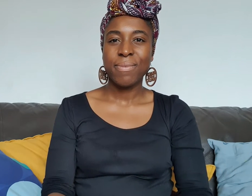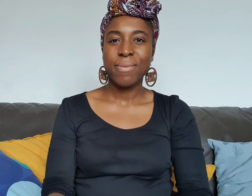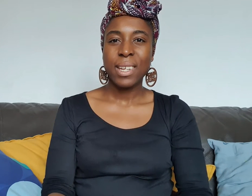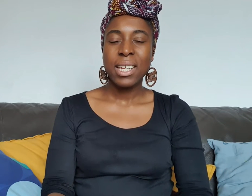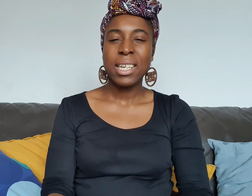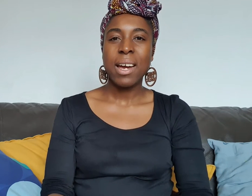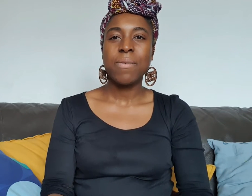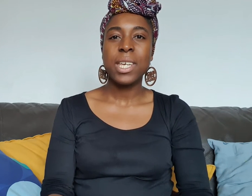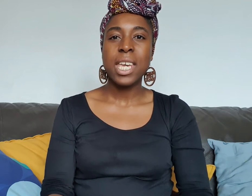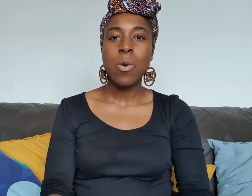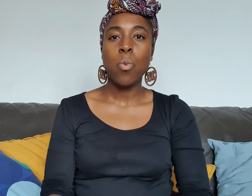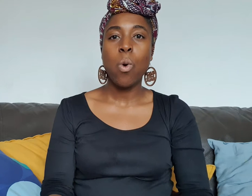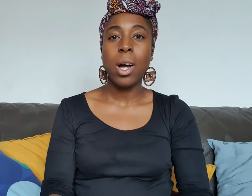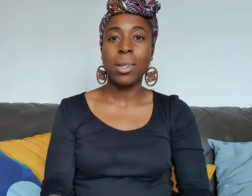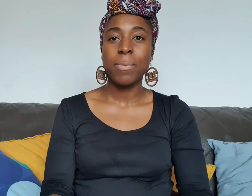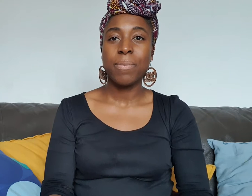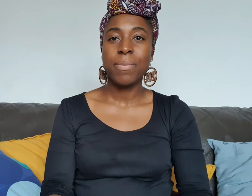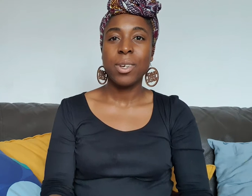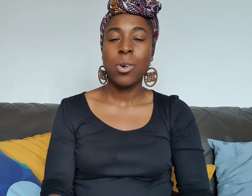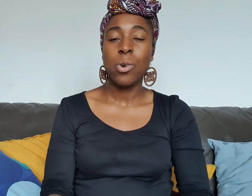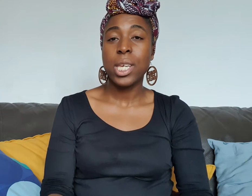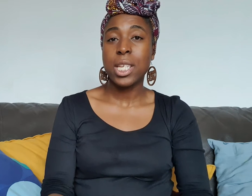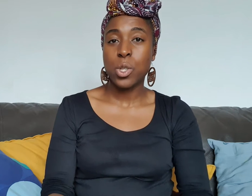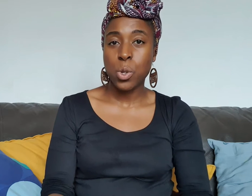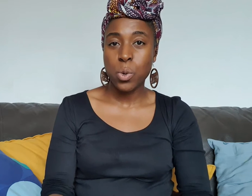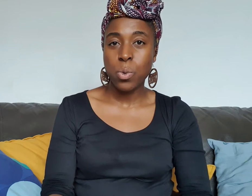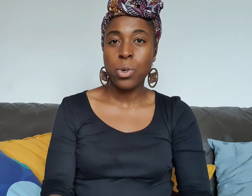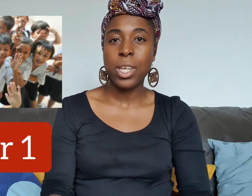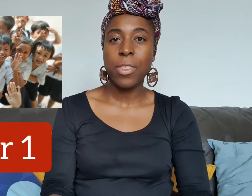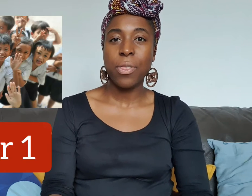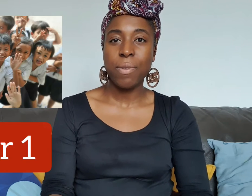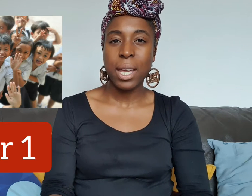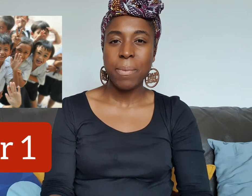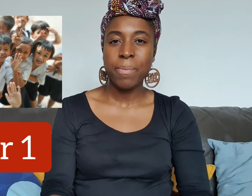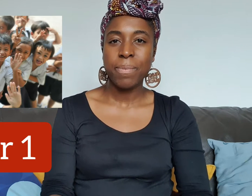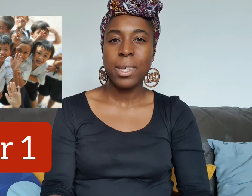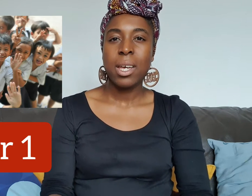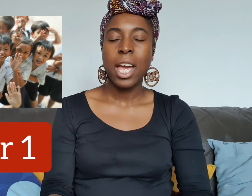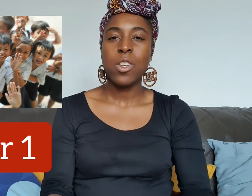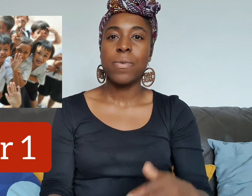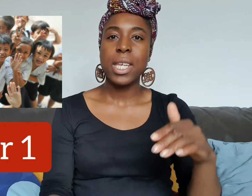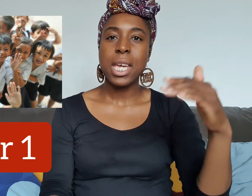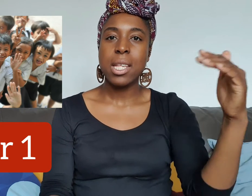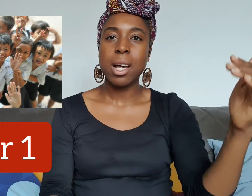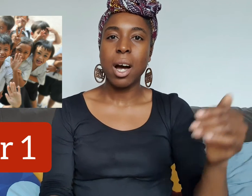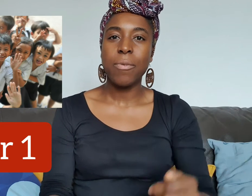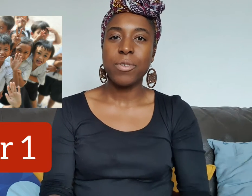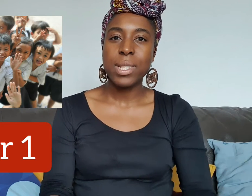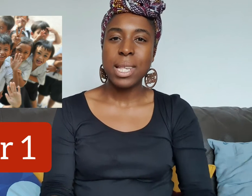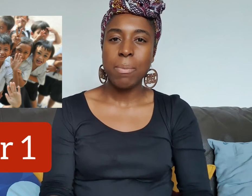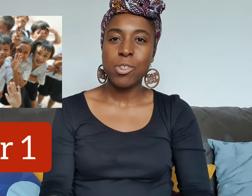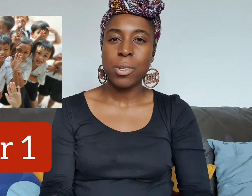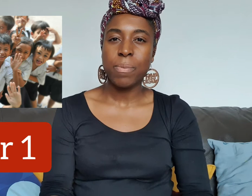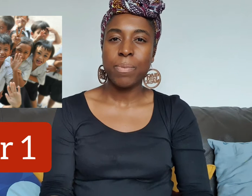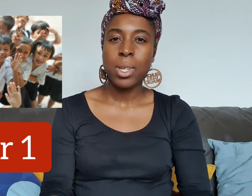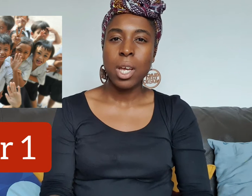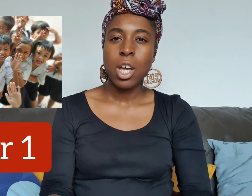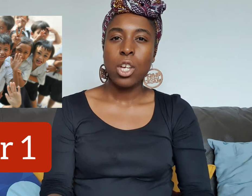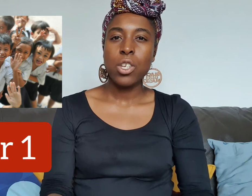Now for year one or year two or year three. Any of the years after reception. You